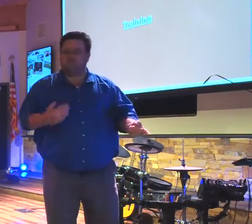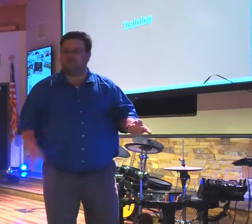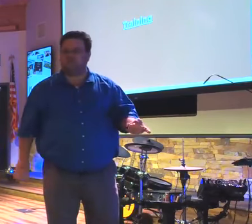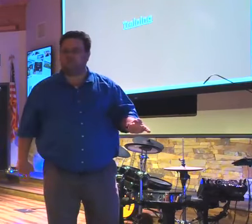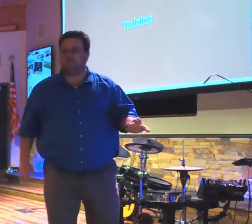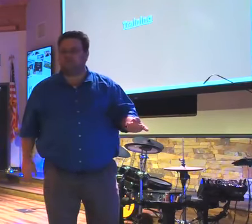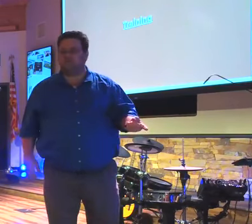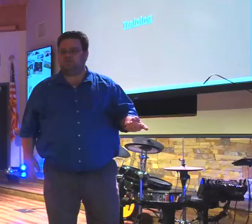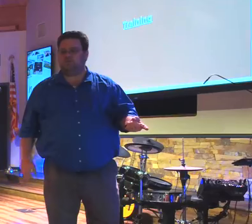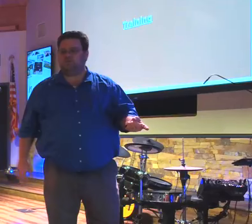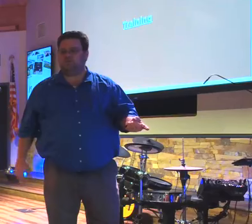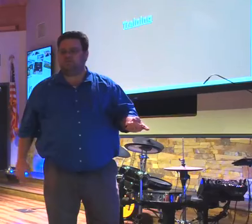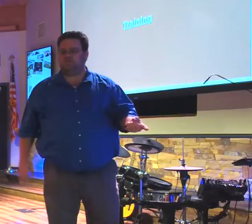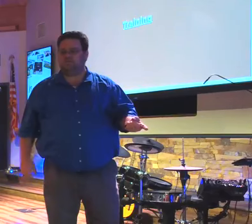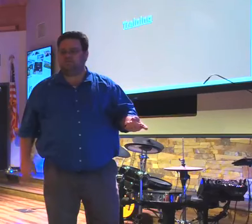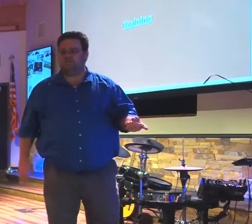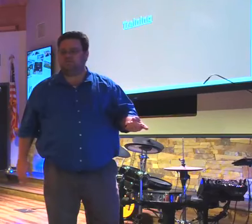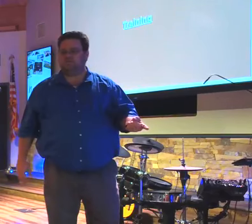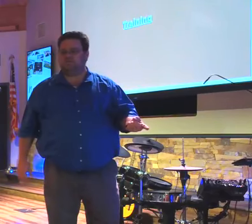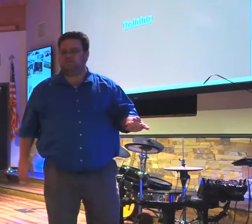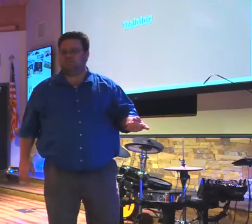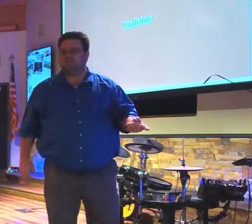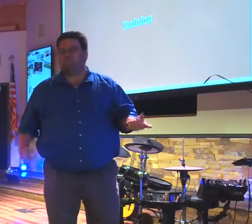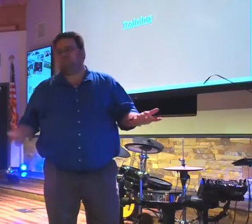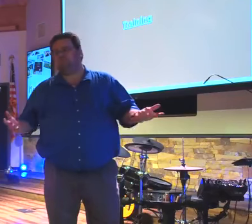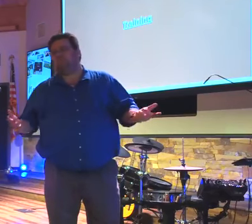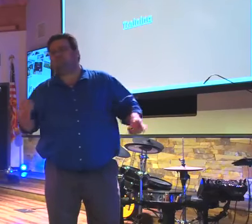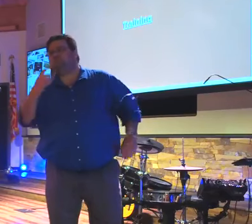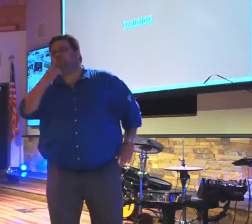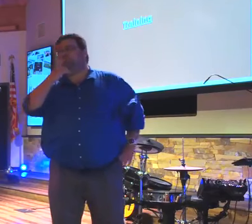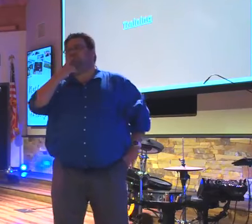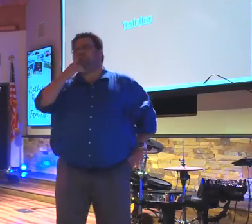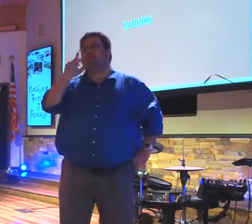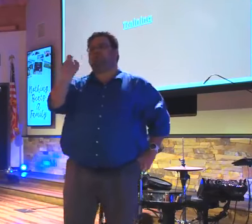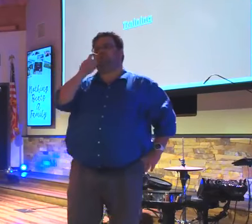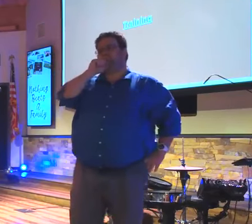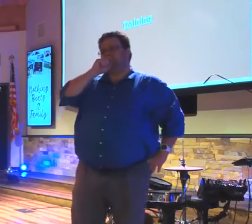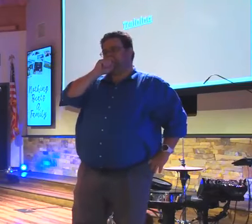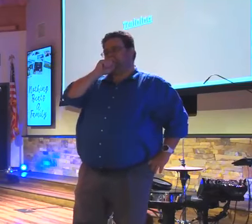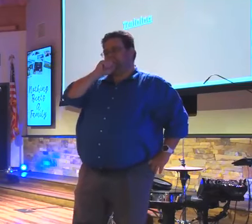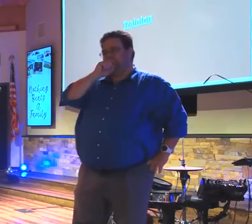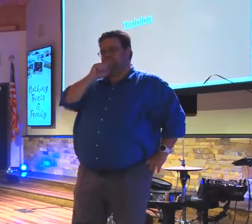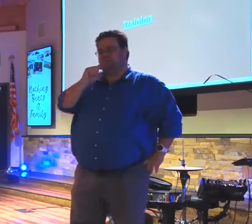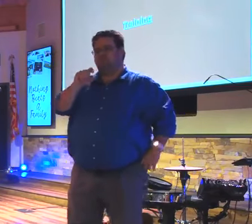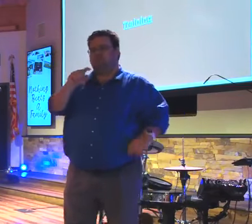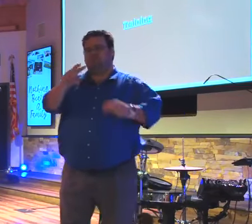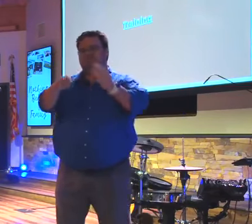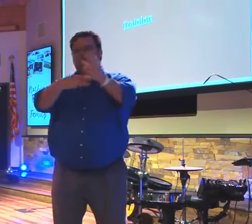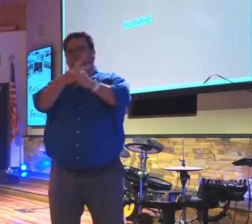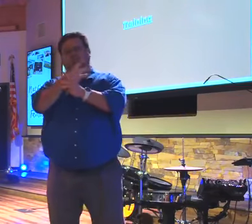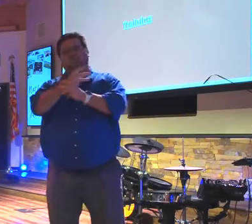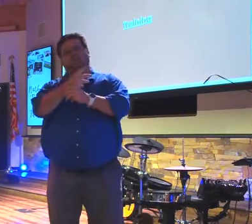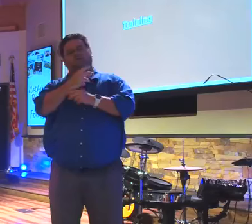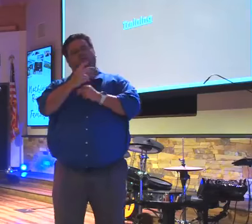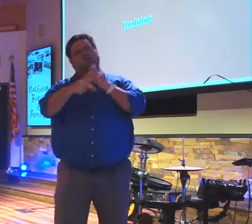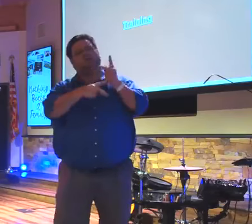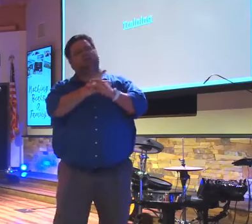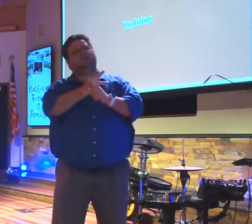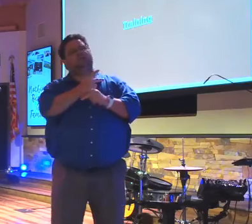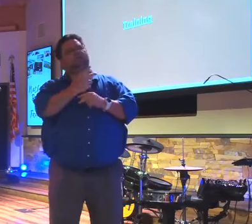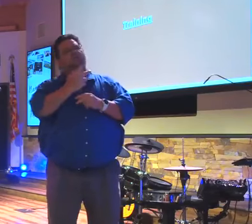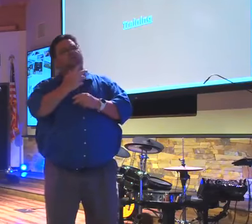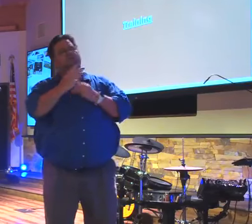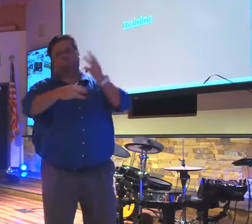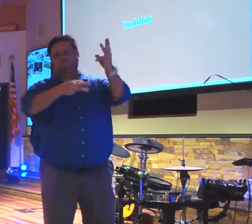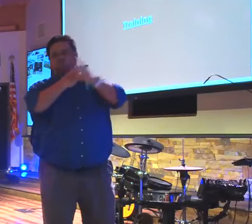right? You know, I think that we would ask questions like, okay, what kind of worldview do I want my child to have? Because they're